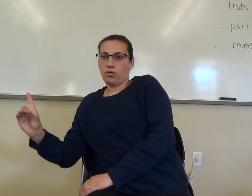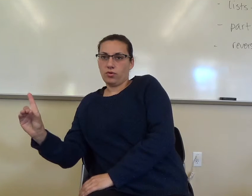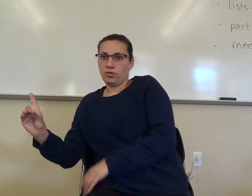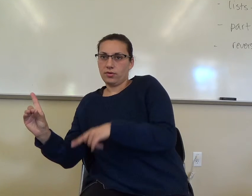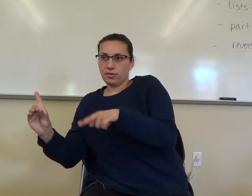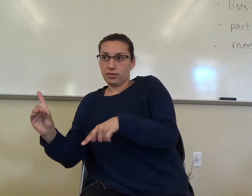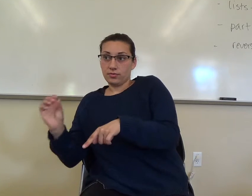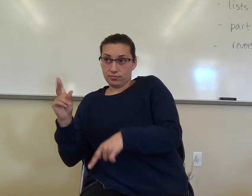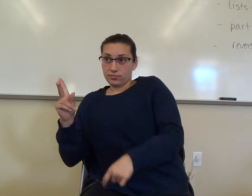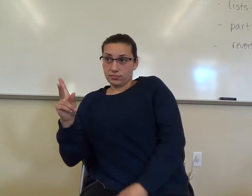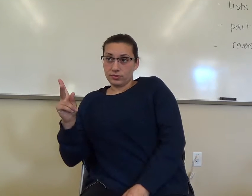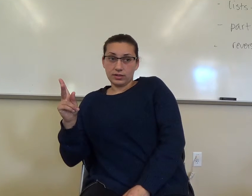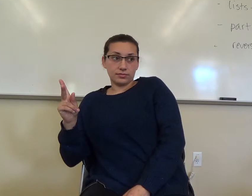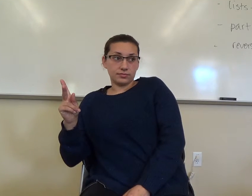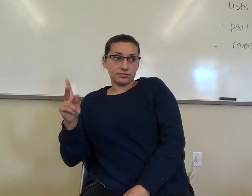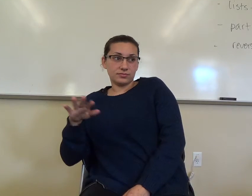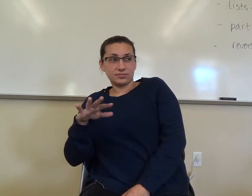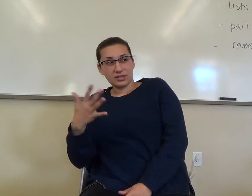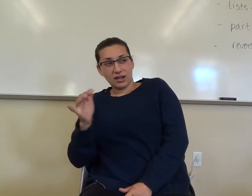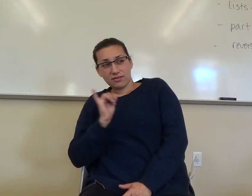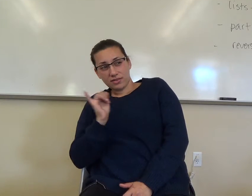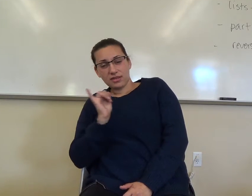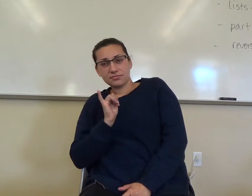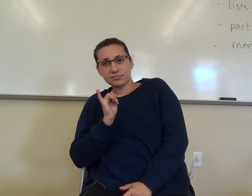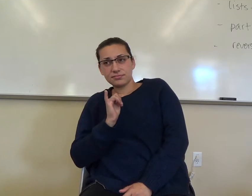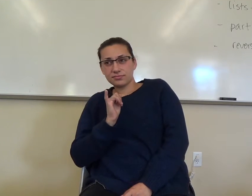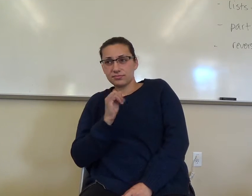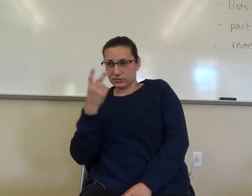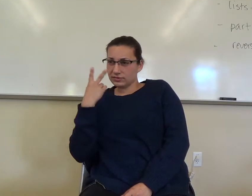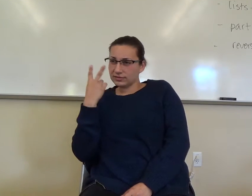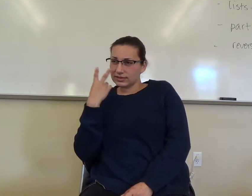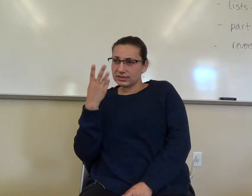okay? Which is kind of what we have seen. That